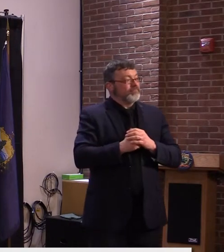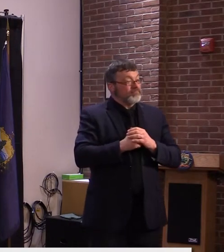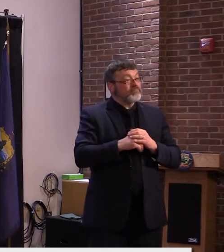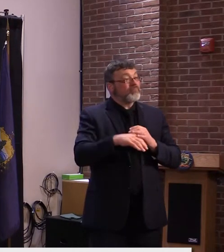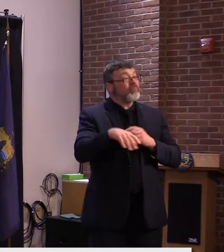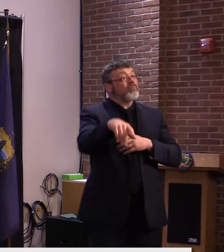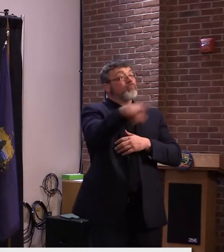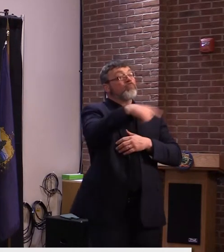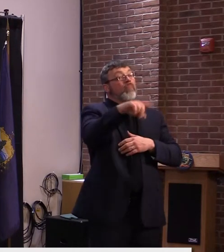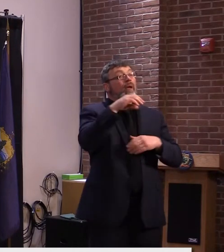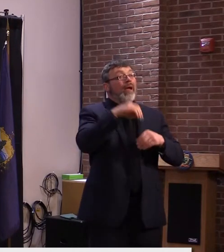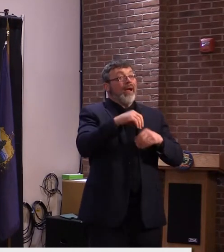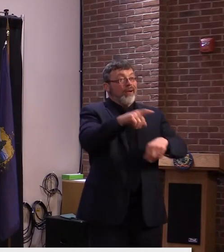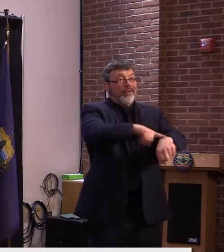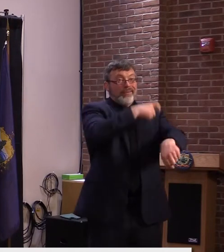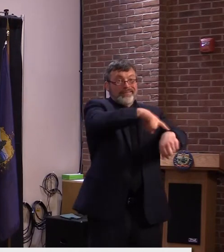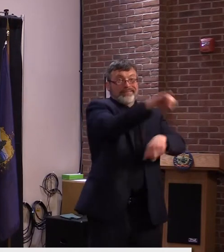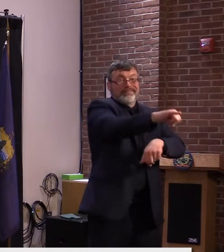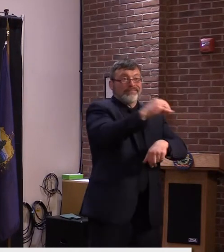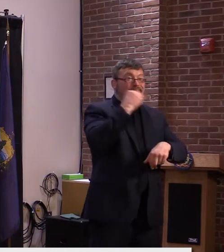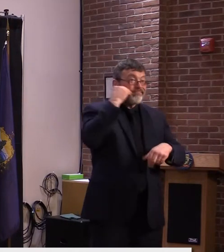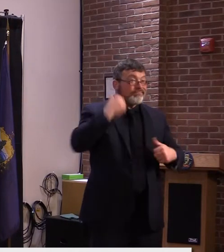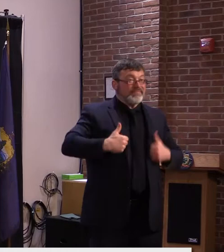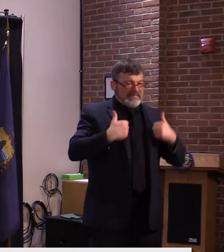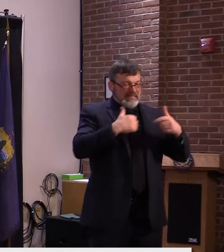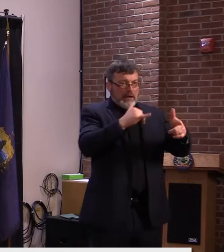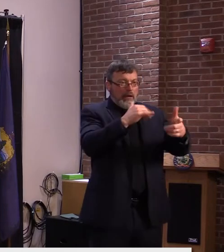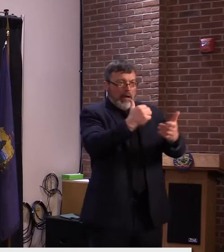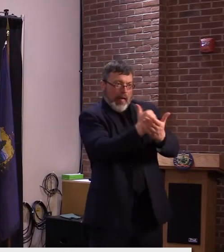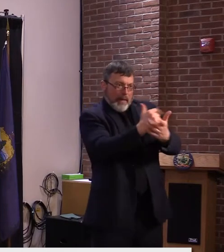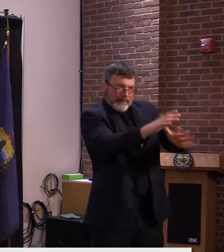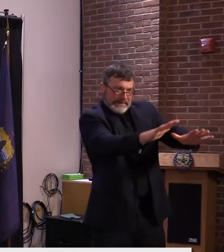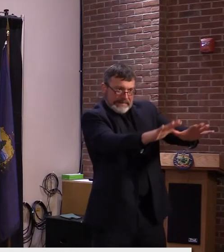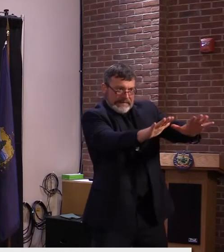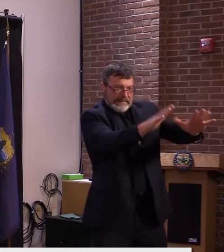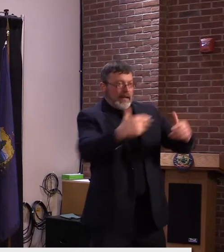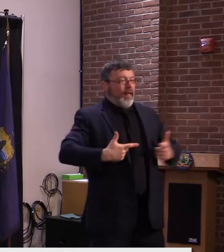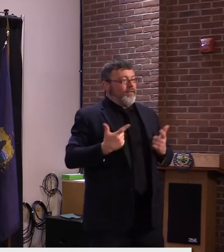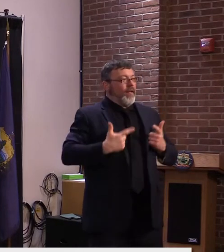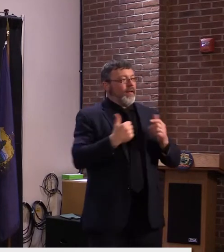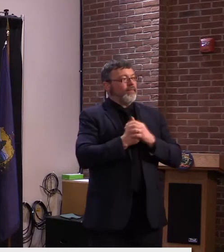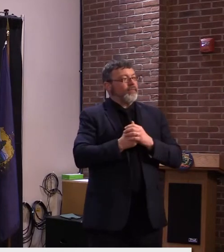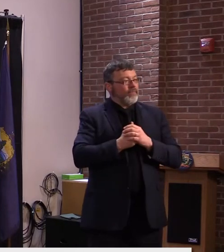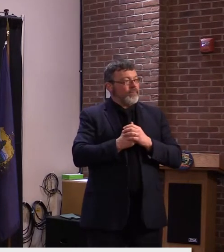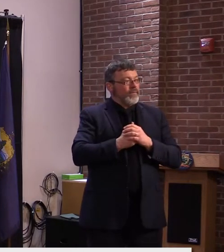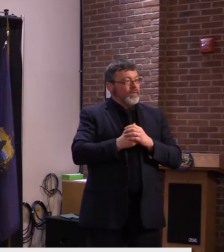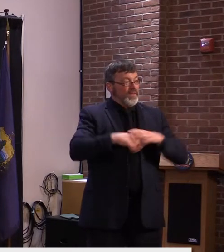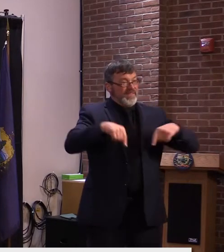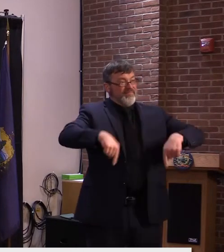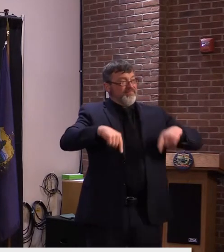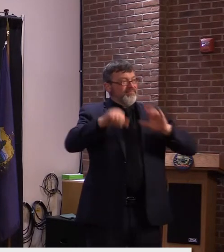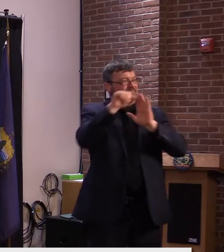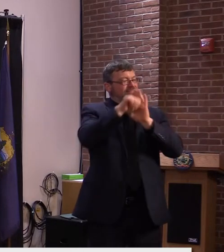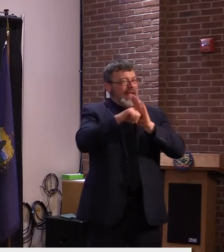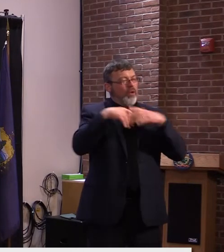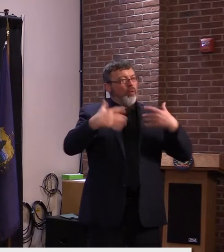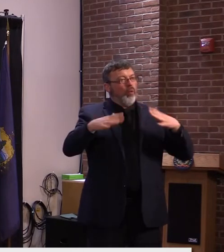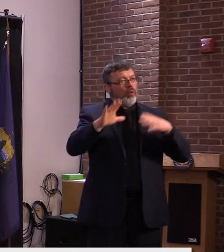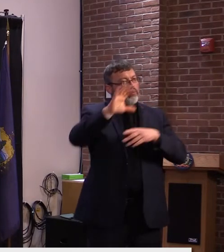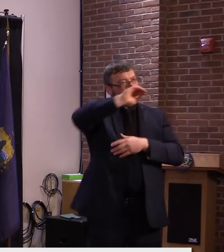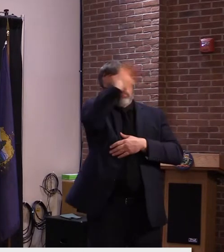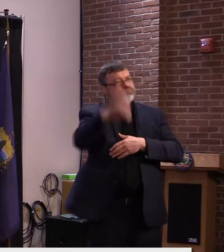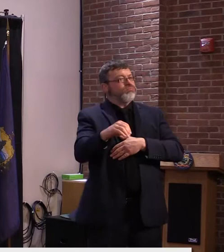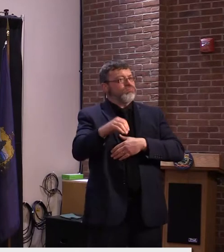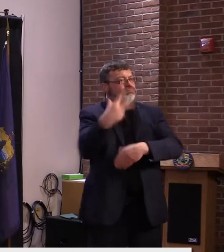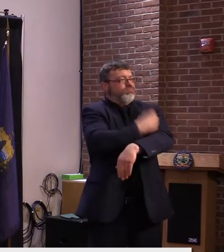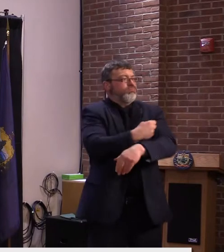do credit our high vaccination rates with putting our state in a position to better weather the Omicron surge. But